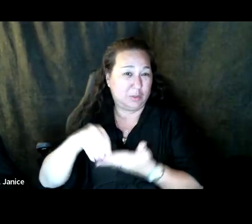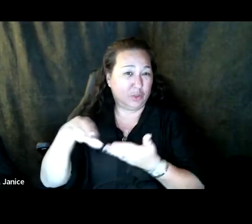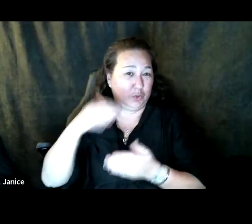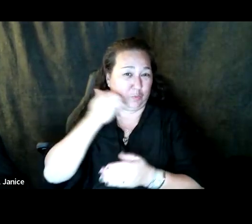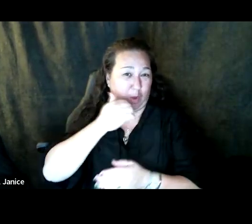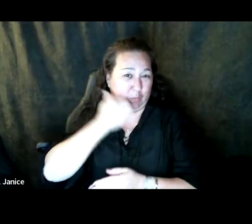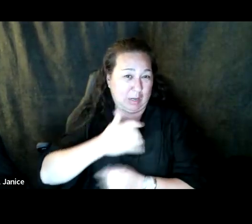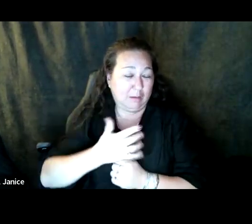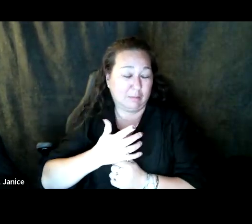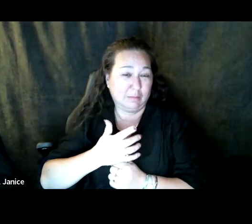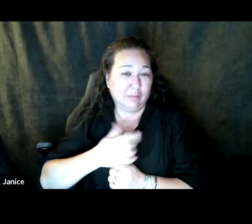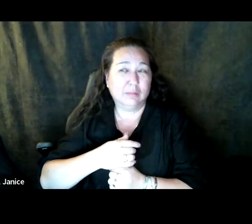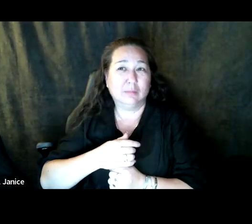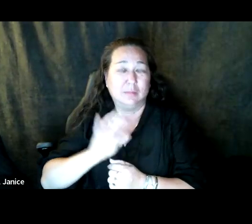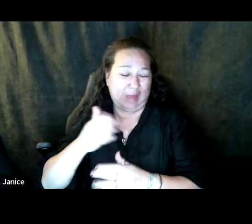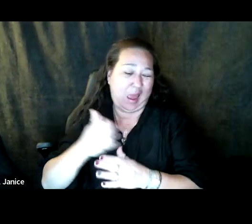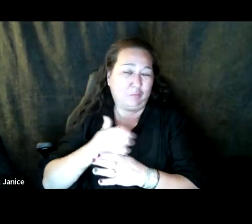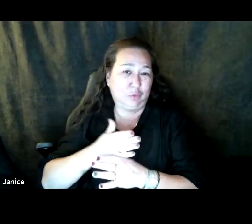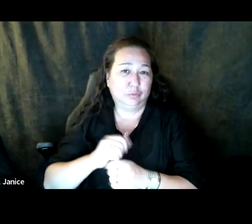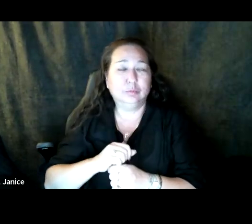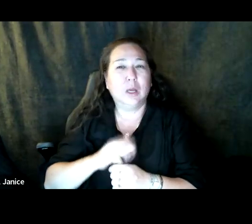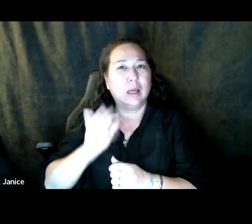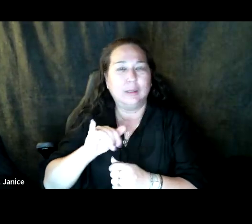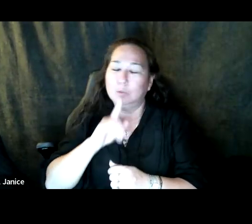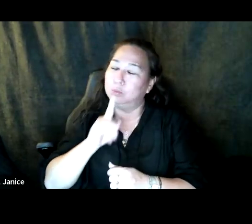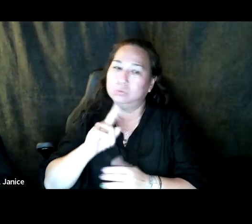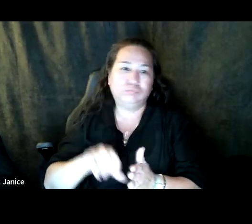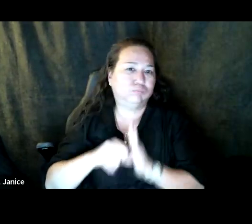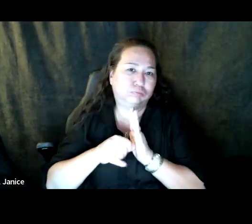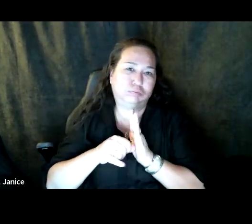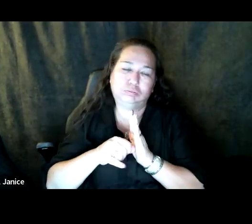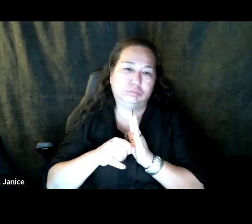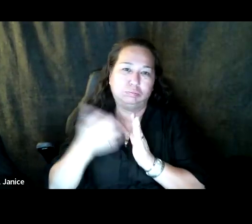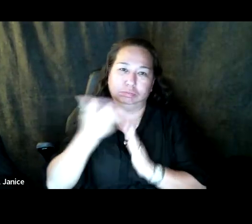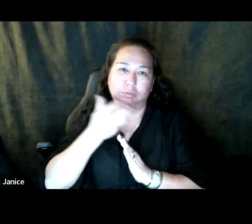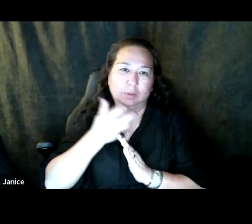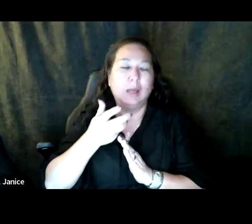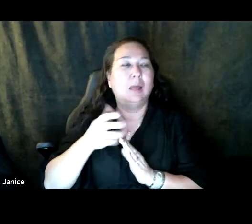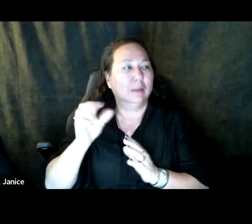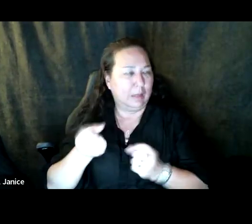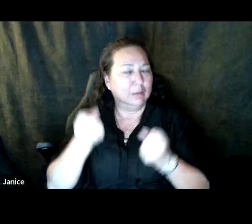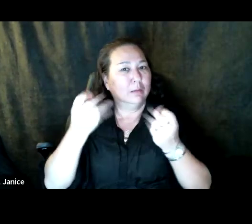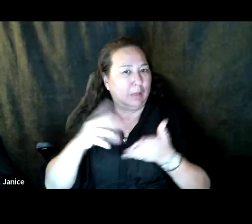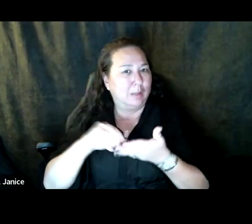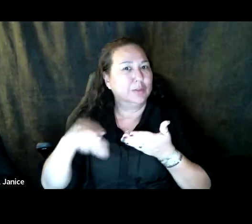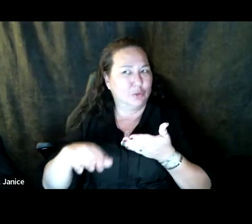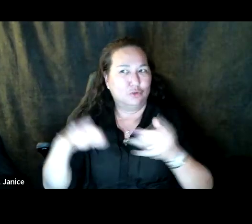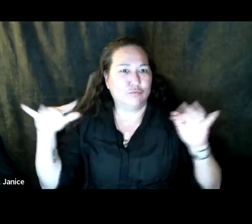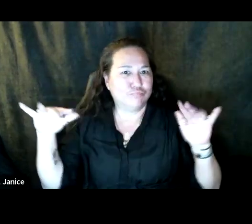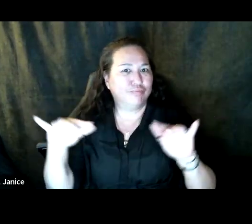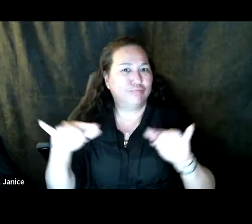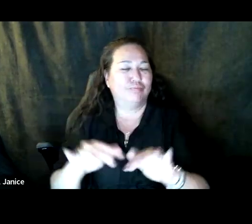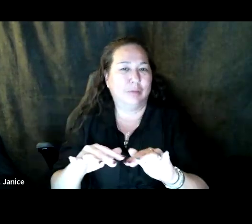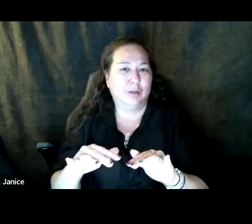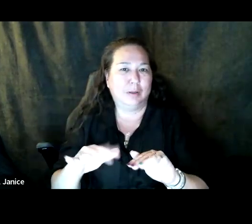add that this is really an unprecedented number of students. This is much greater flow at this time of year than we typically see.